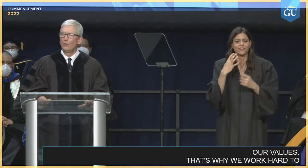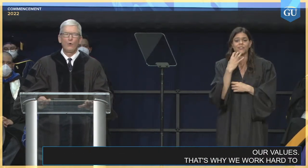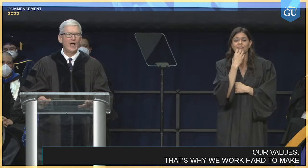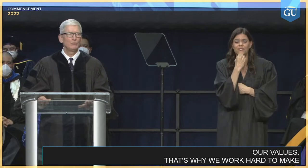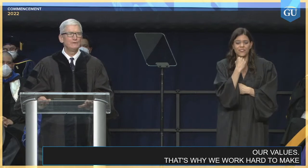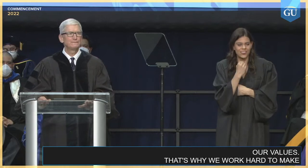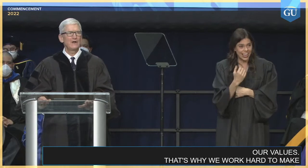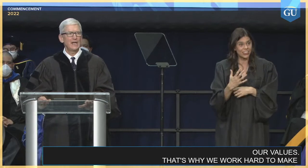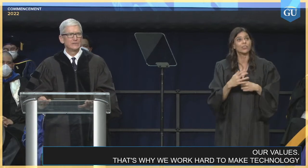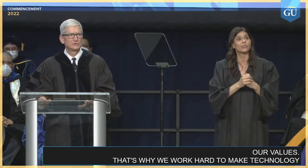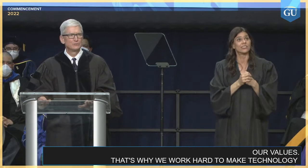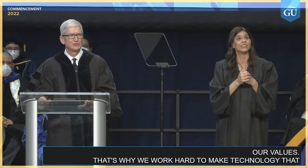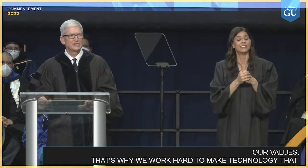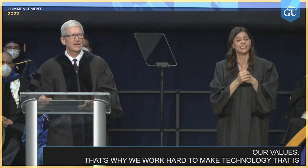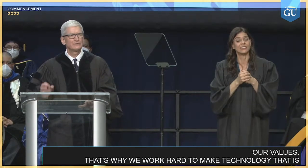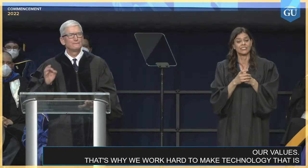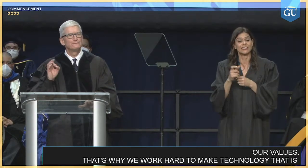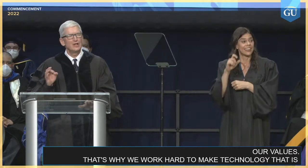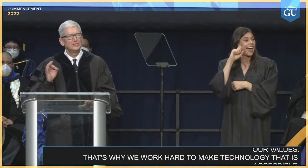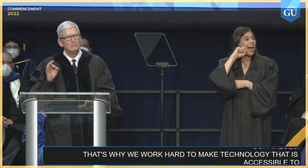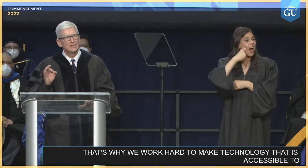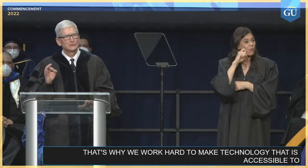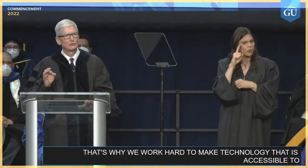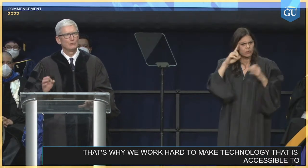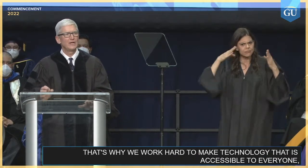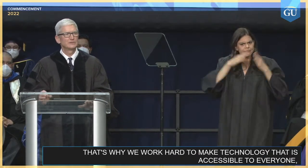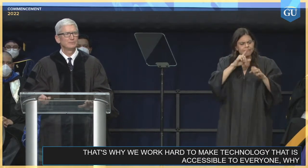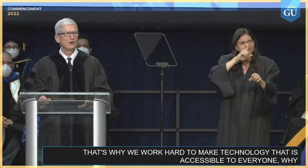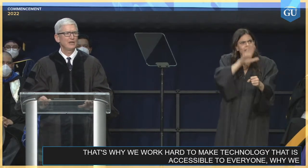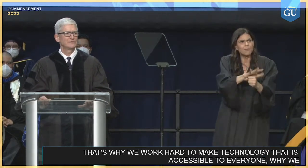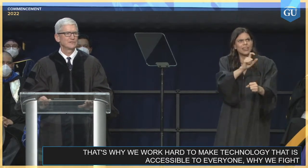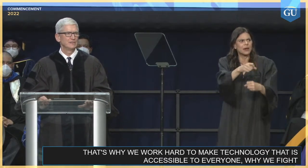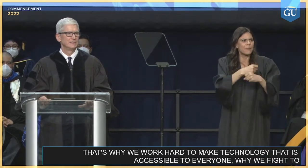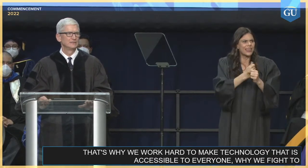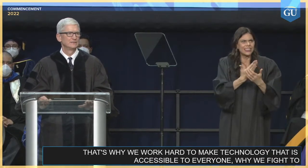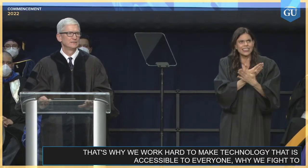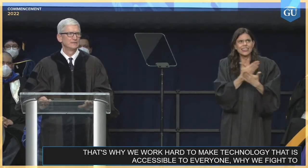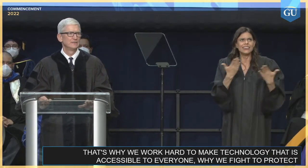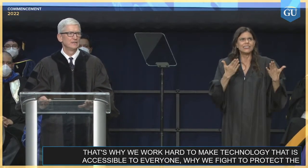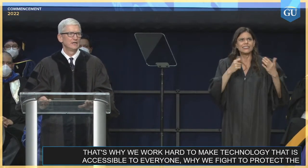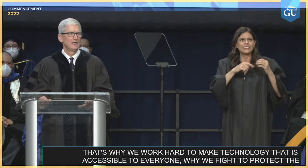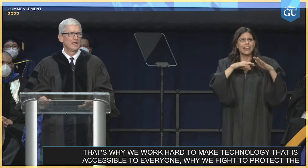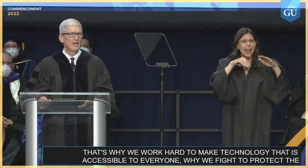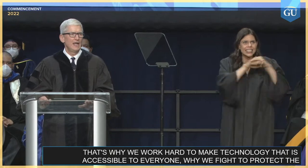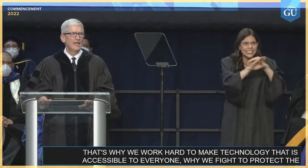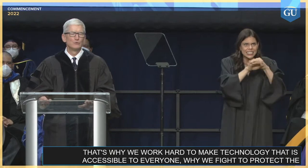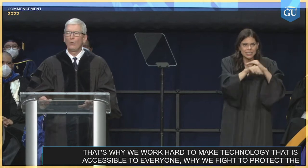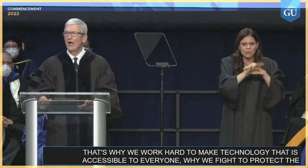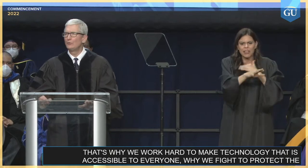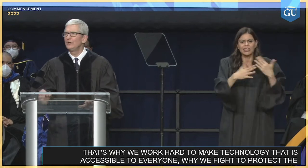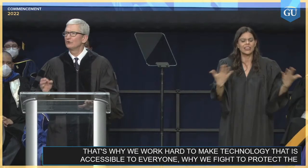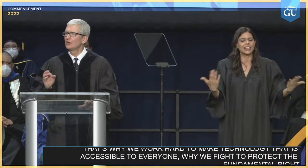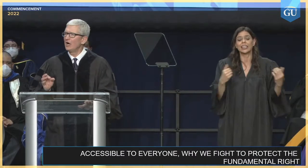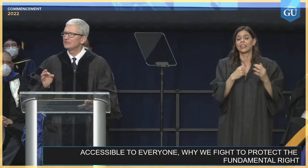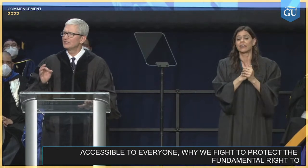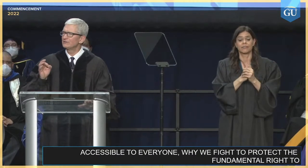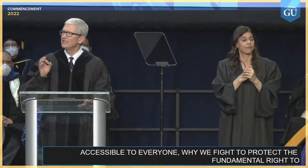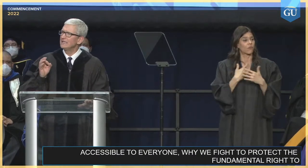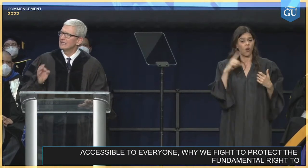Why we fight to protect the fundamental right to privacy, and why we are constantly